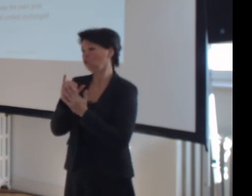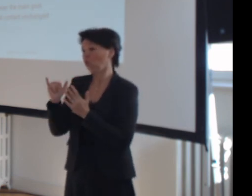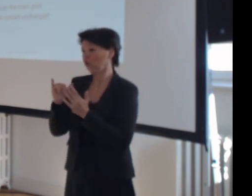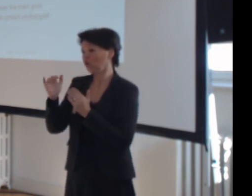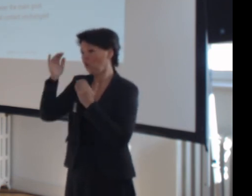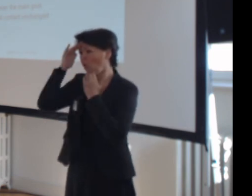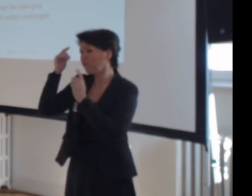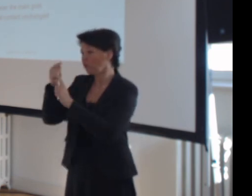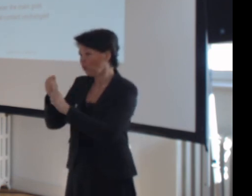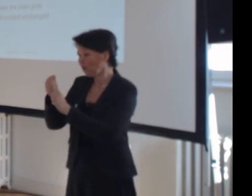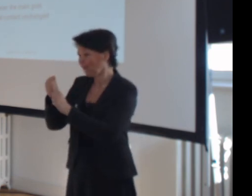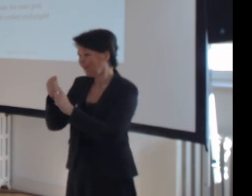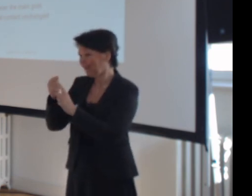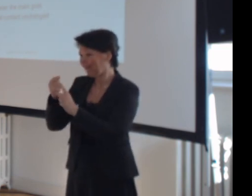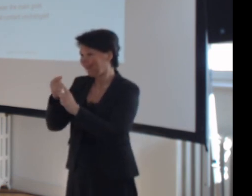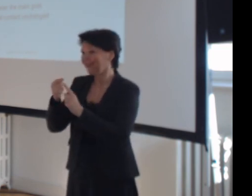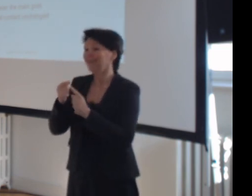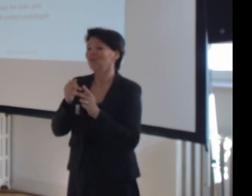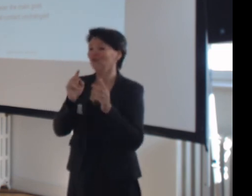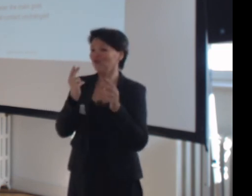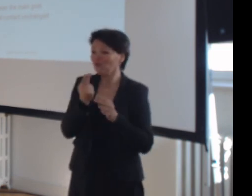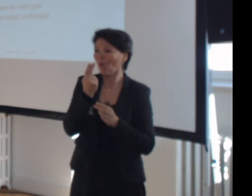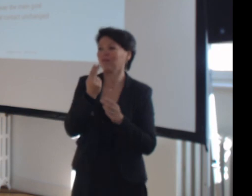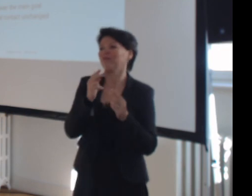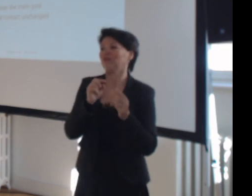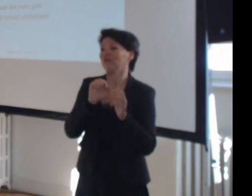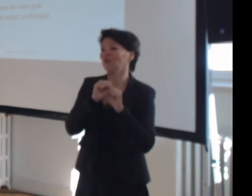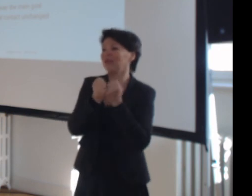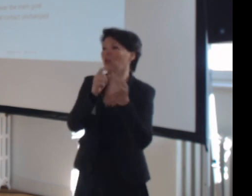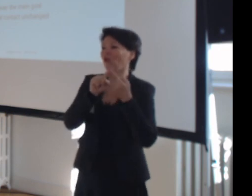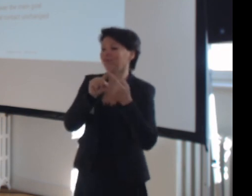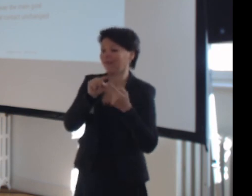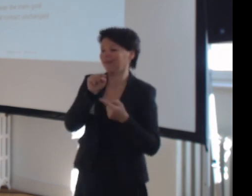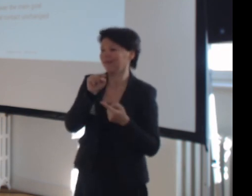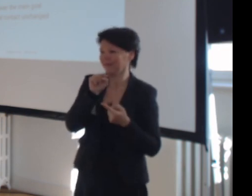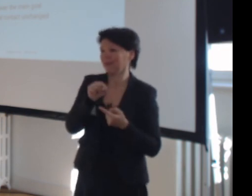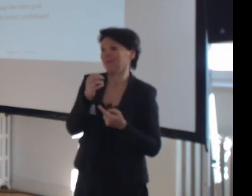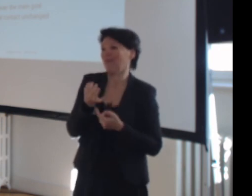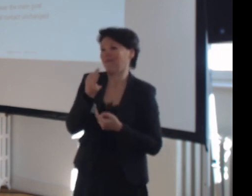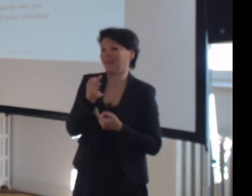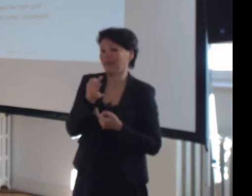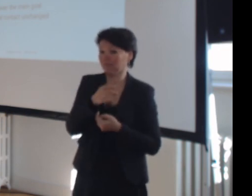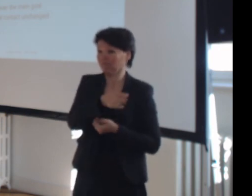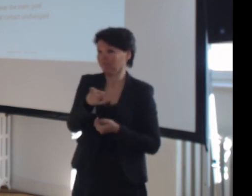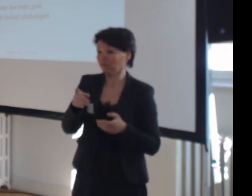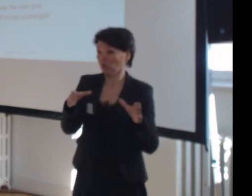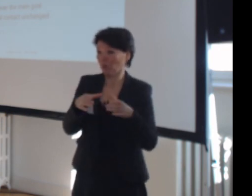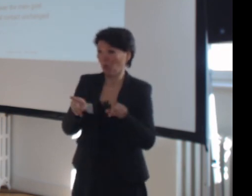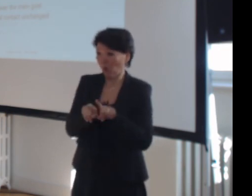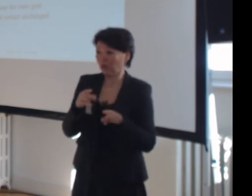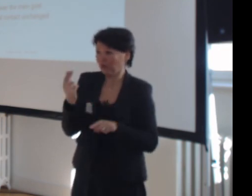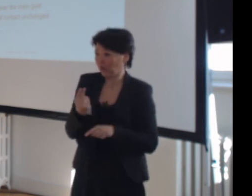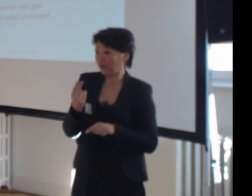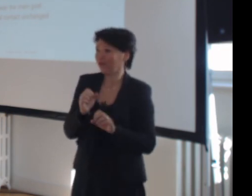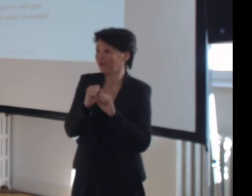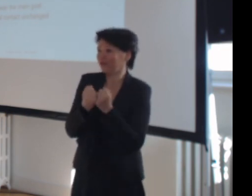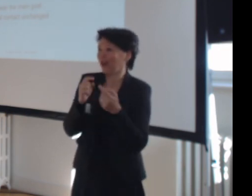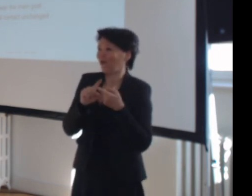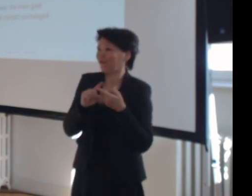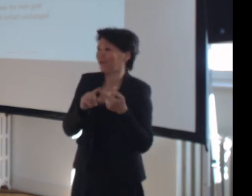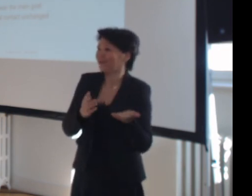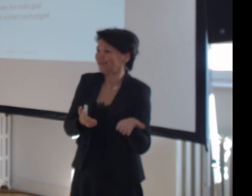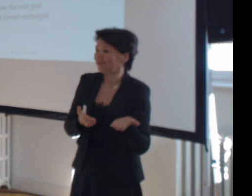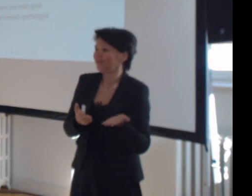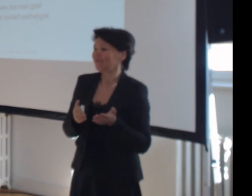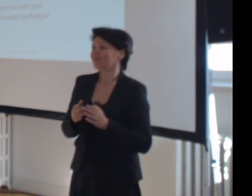and the need for social contact in this target group remained actually unchanged. So it's not a bit, we did not conclude, well, okay, maybe